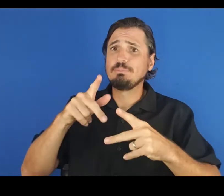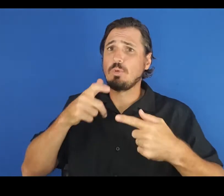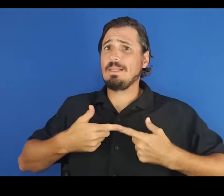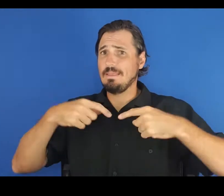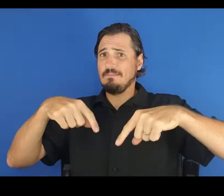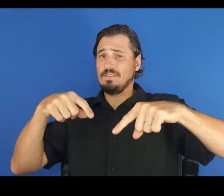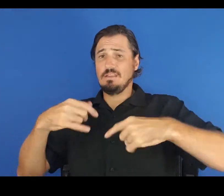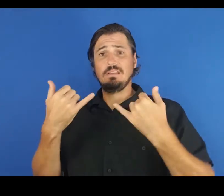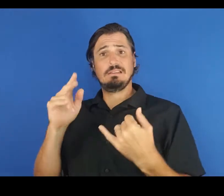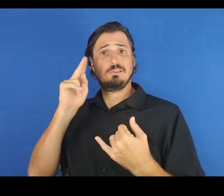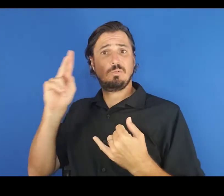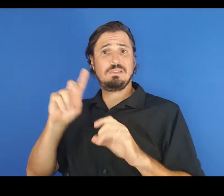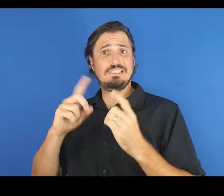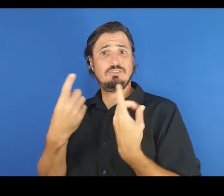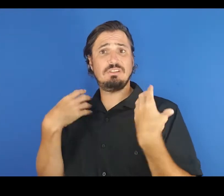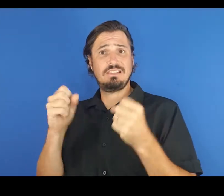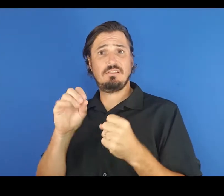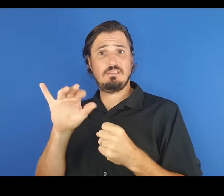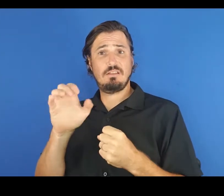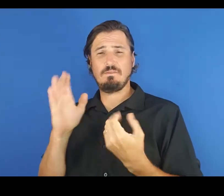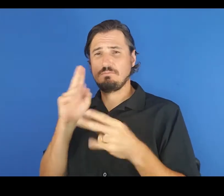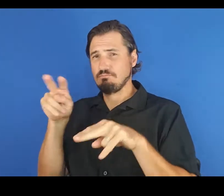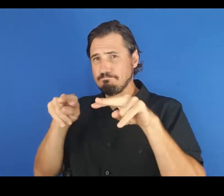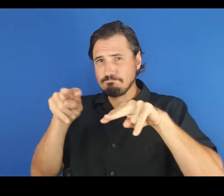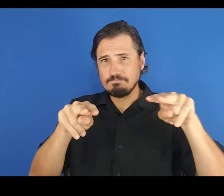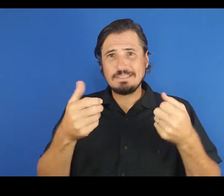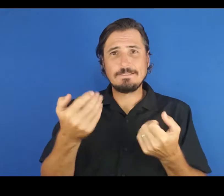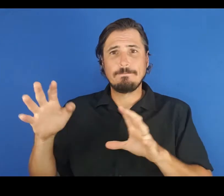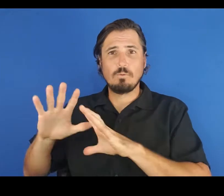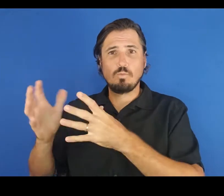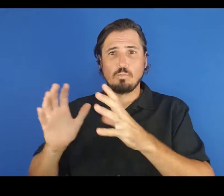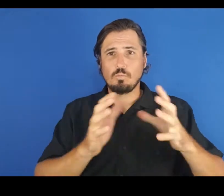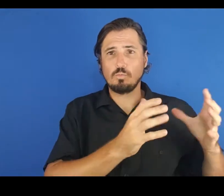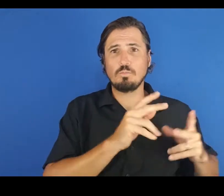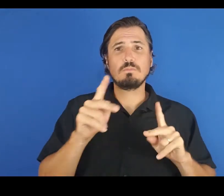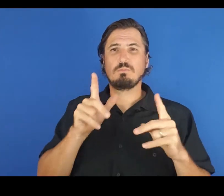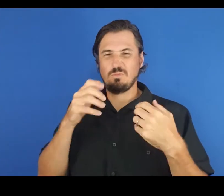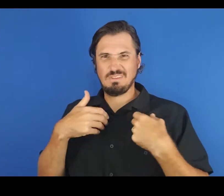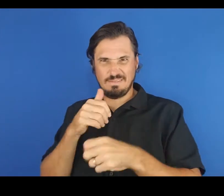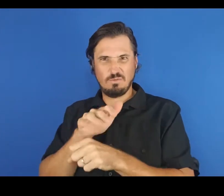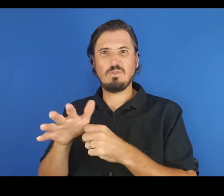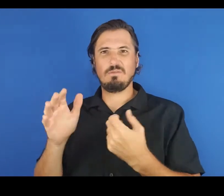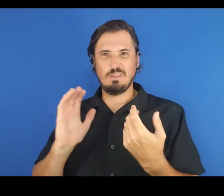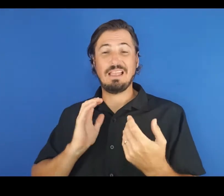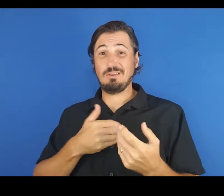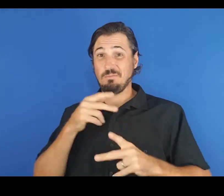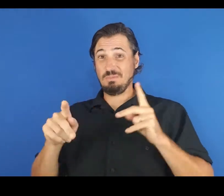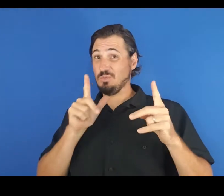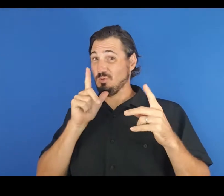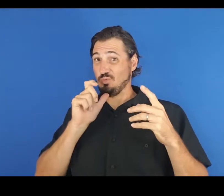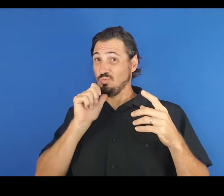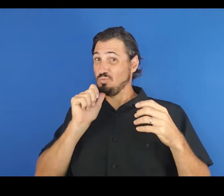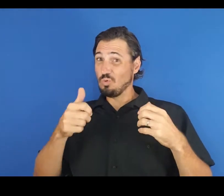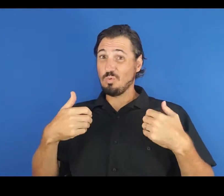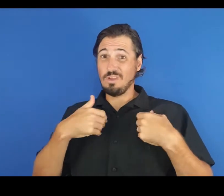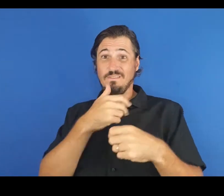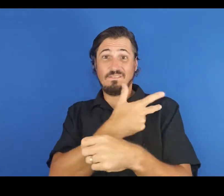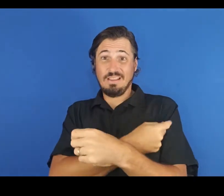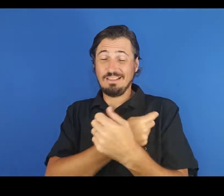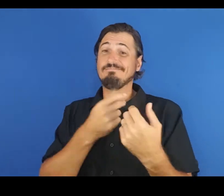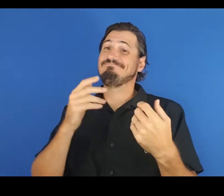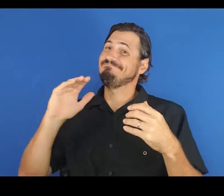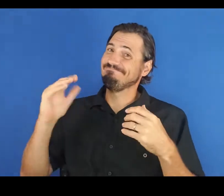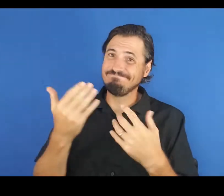District Health Office is monitoring several active clusters. Our unvaccinated residents continue to bear the greatest burden of